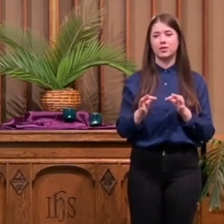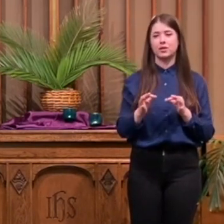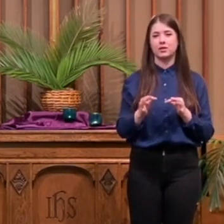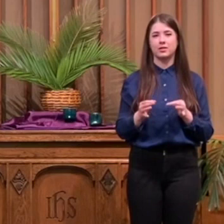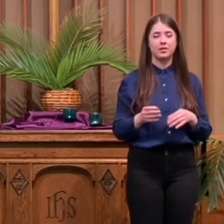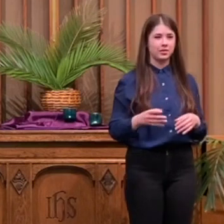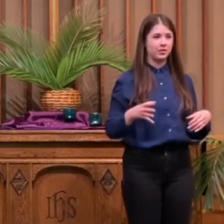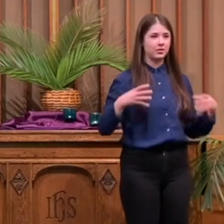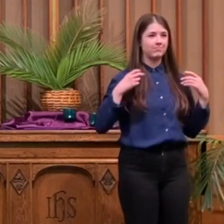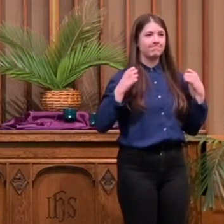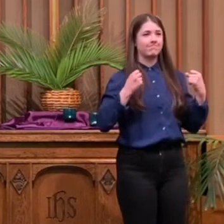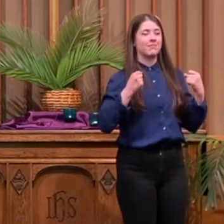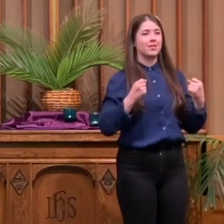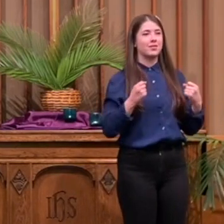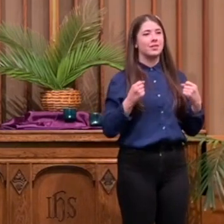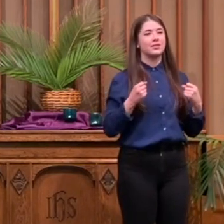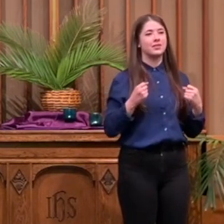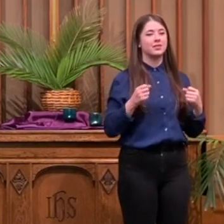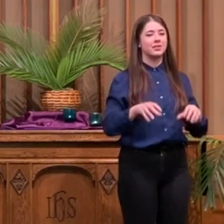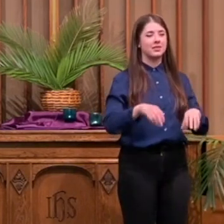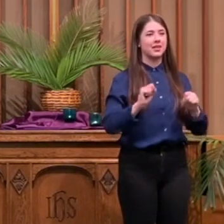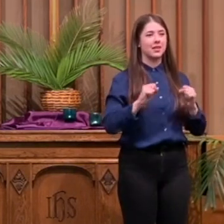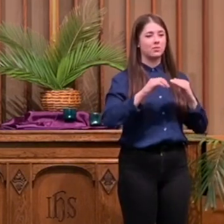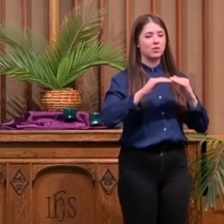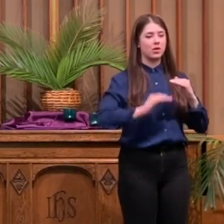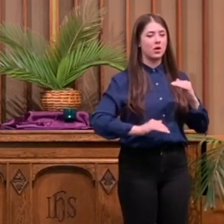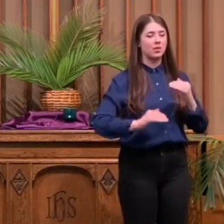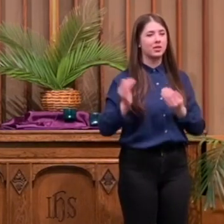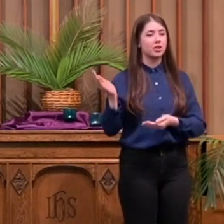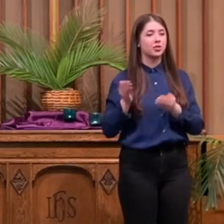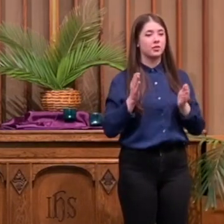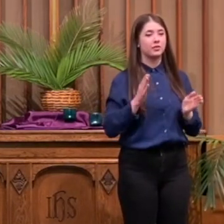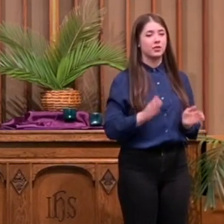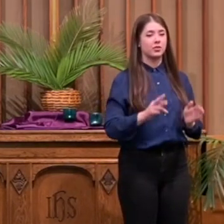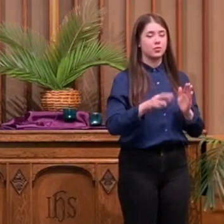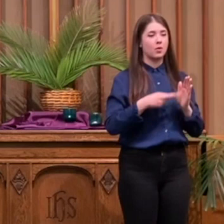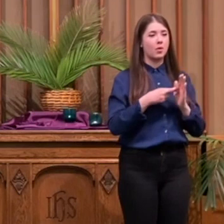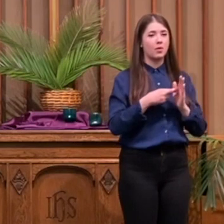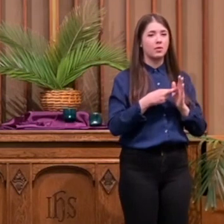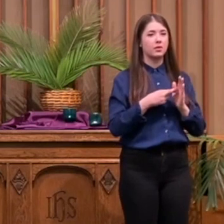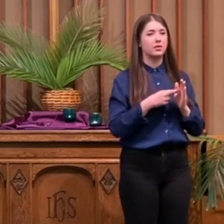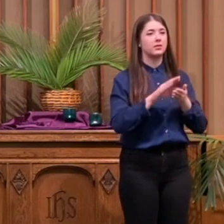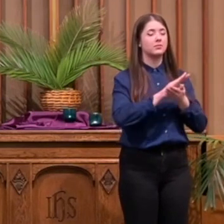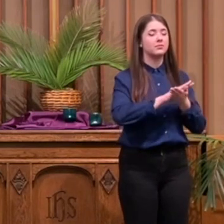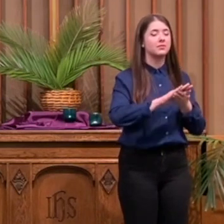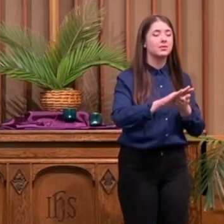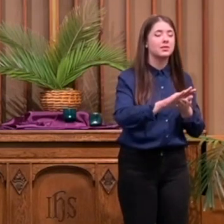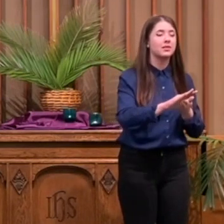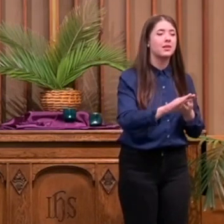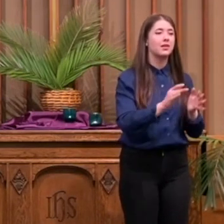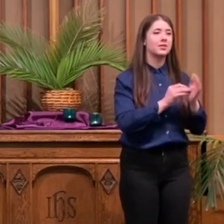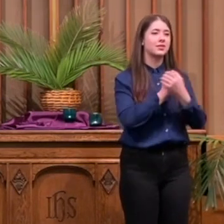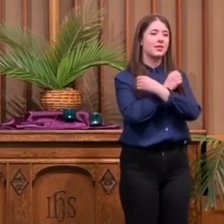the lowest servant role, and then to lavish Jesus with hospitality and